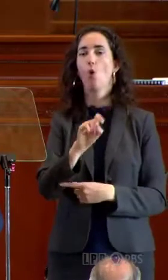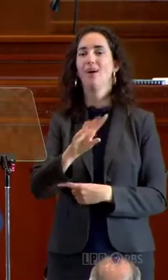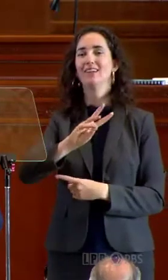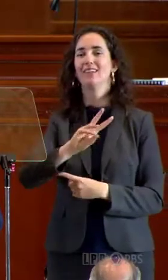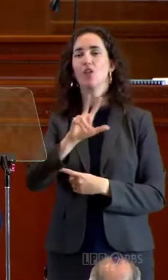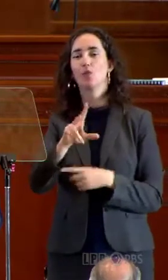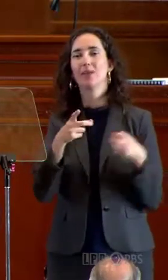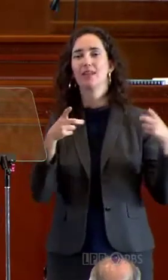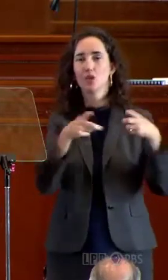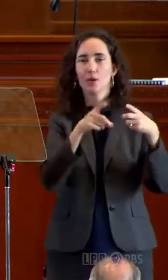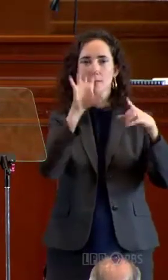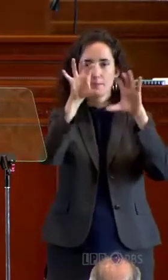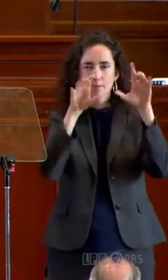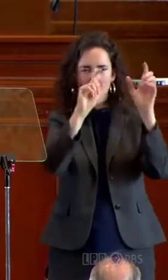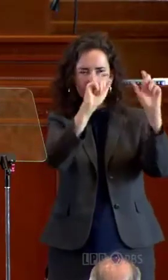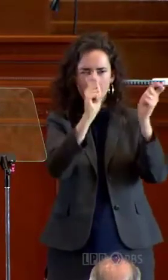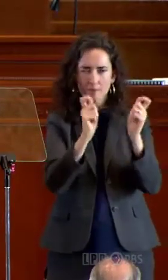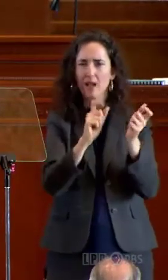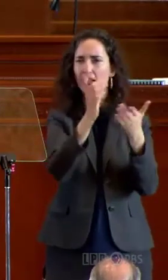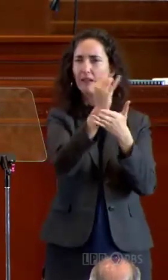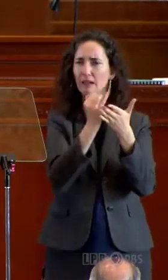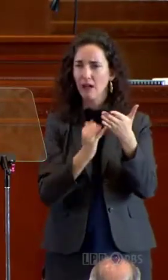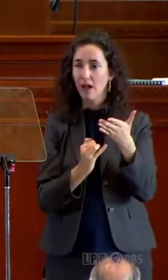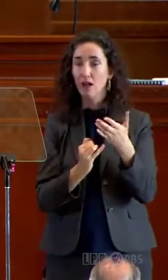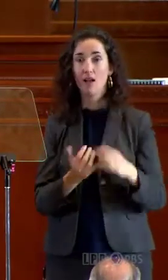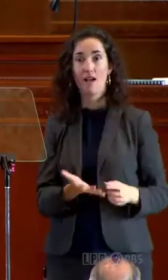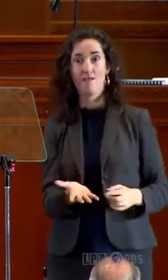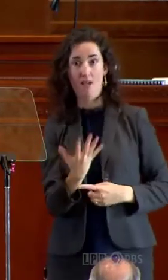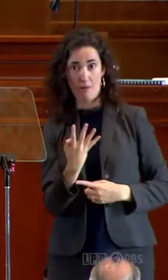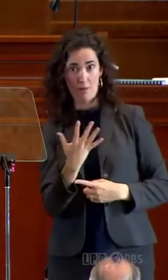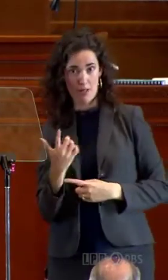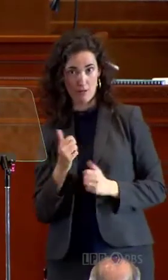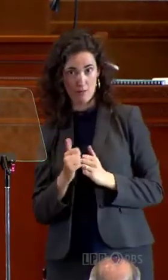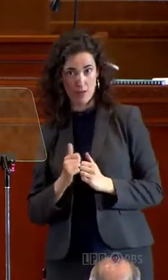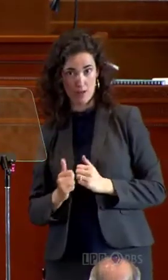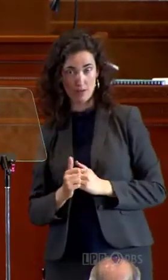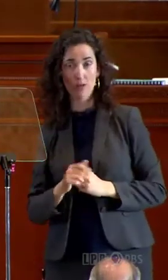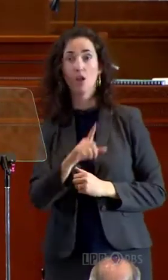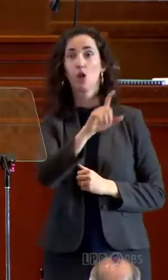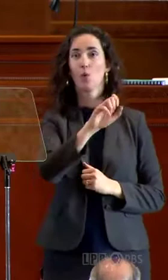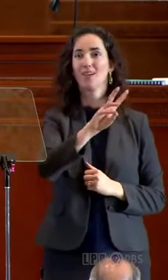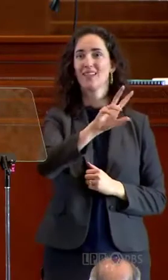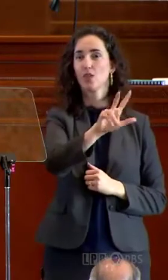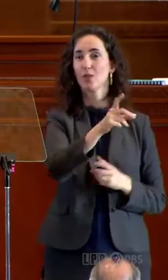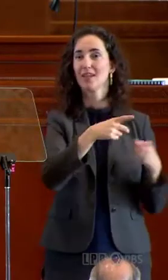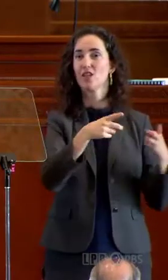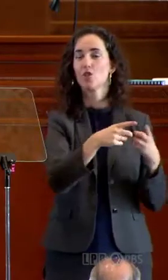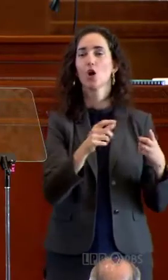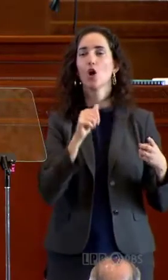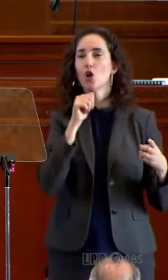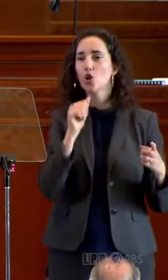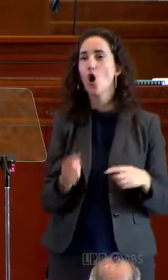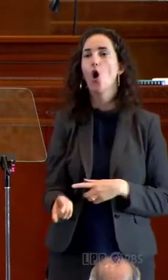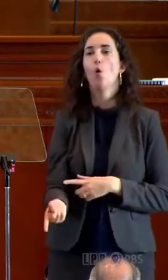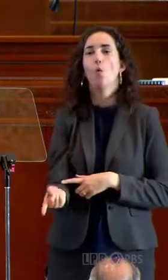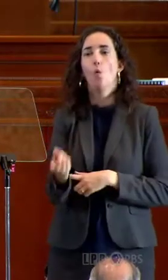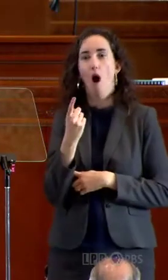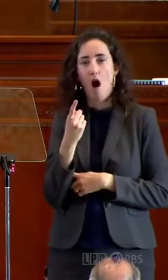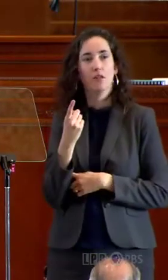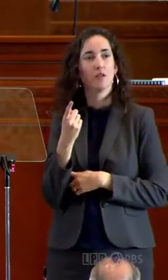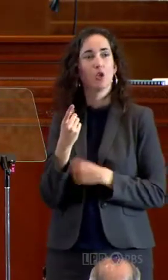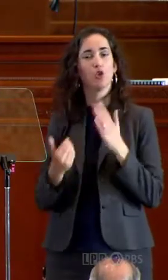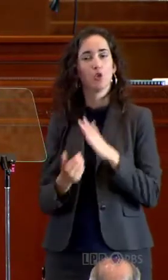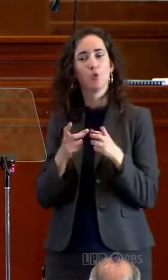163 districts. And across those 5 bills and 163 districts, there's not one net new majority